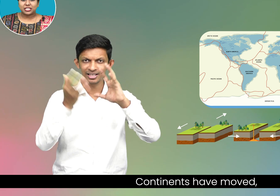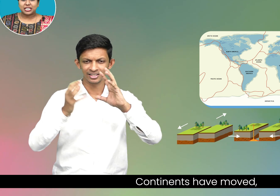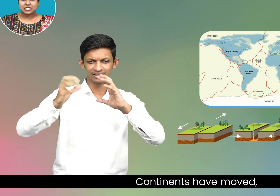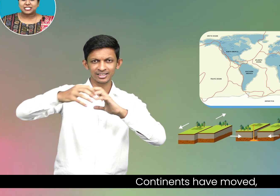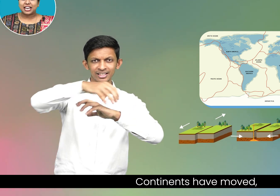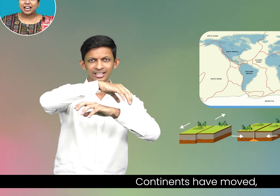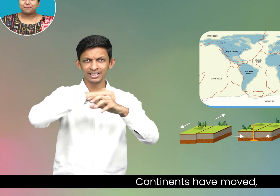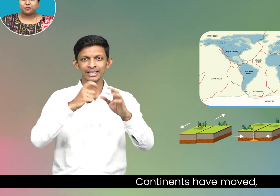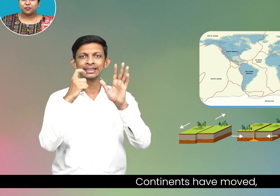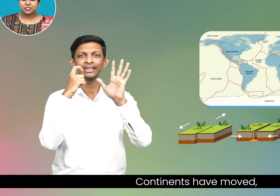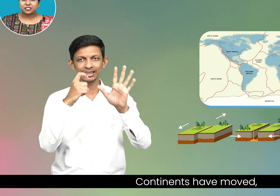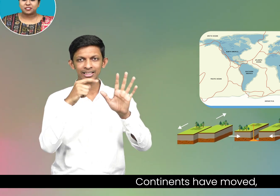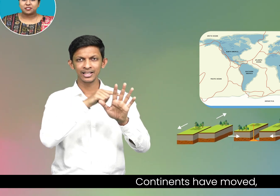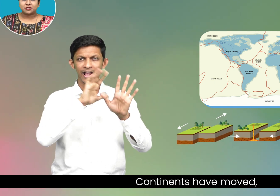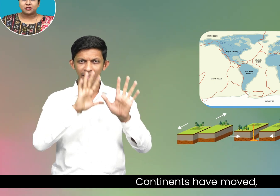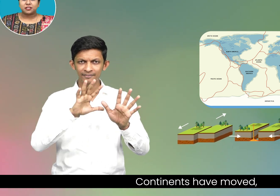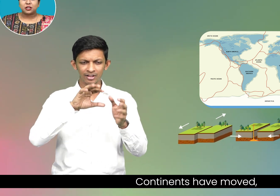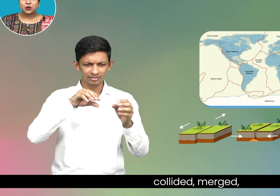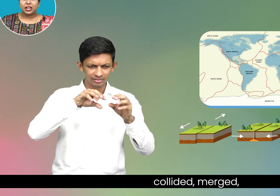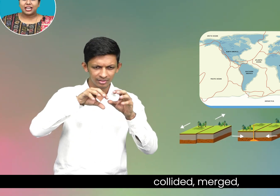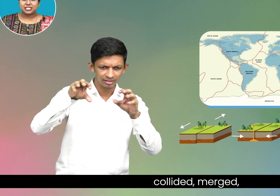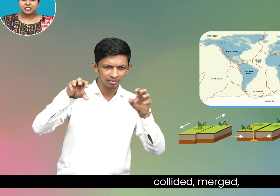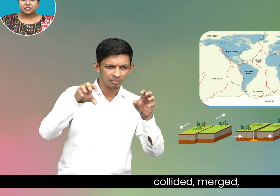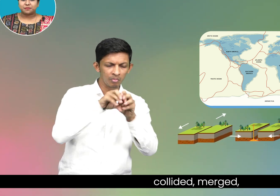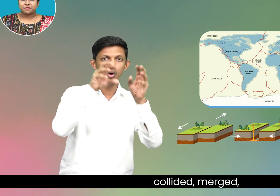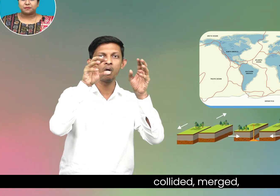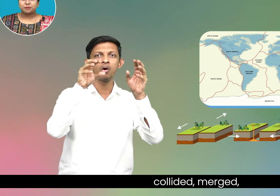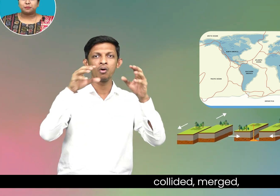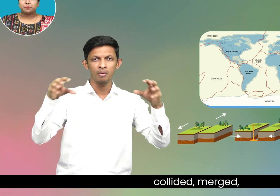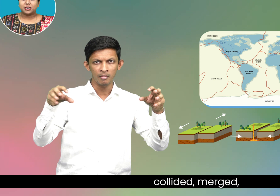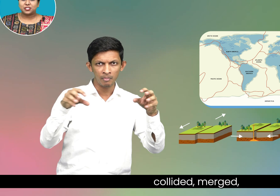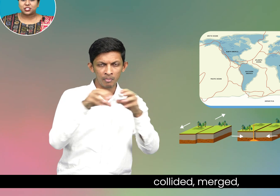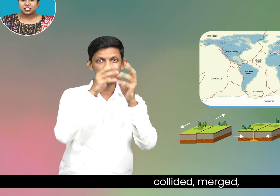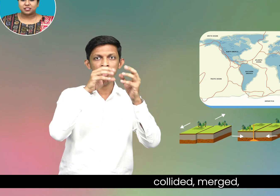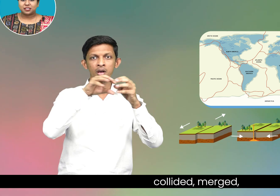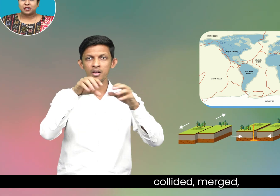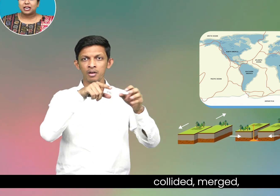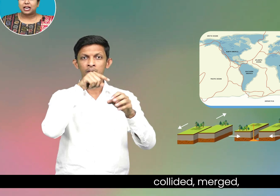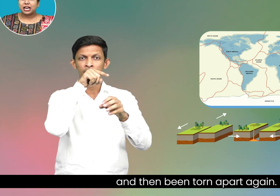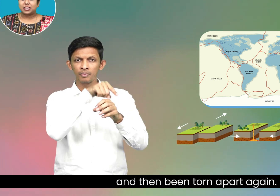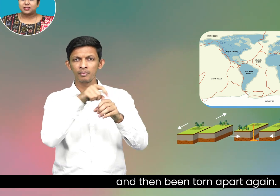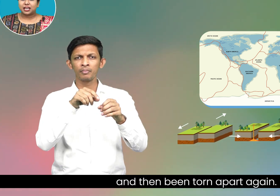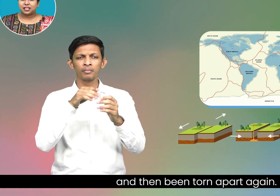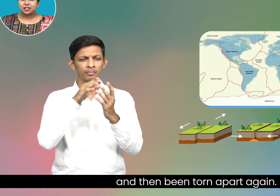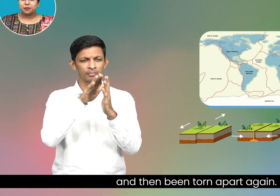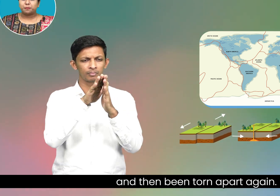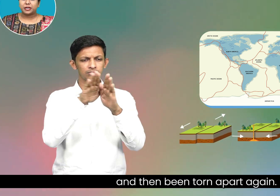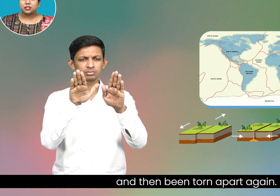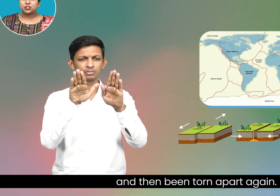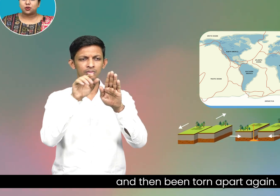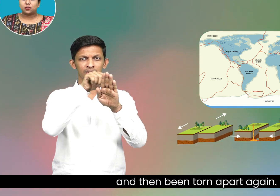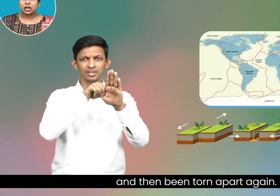Continents have moved, collided, merged and then